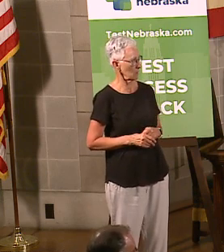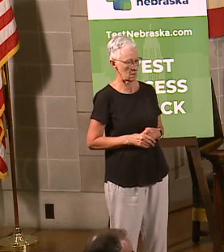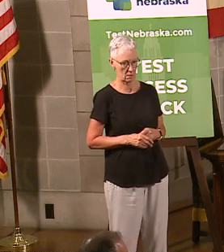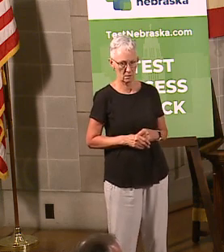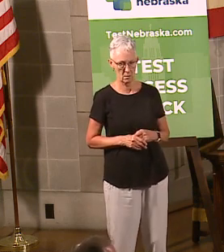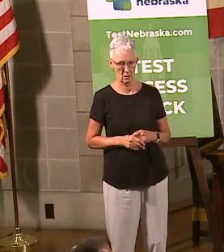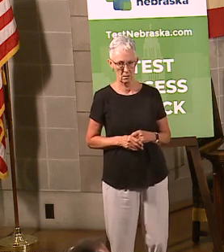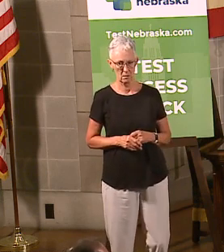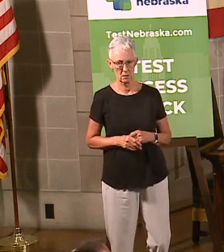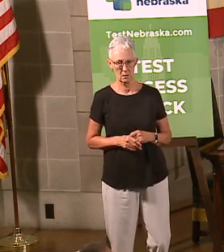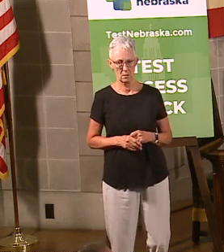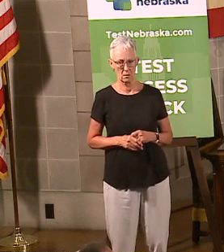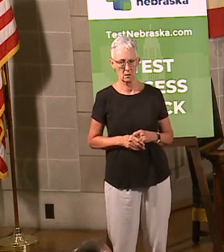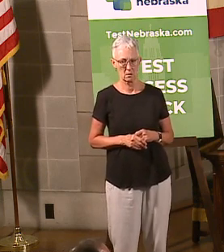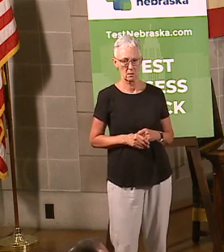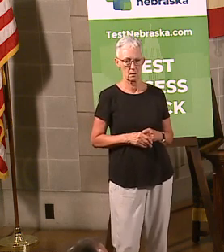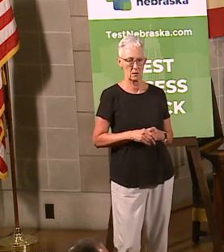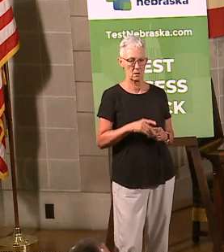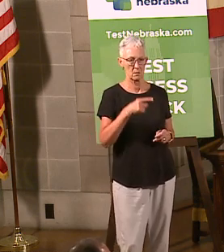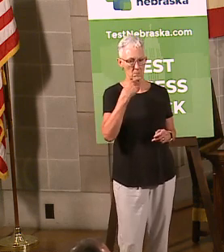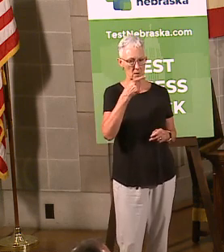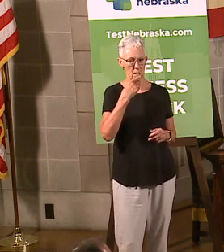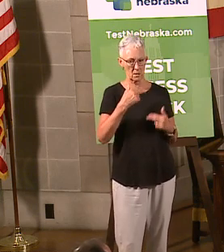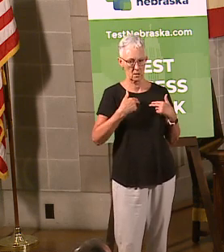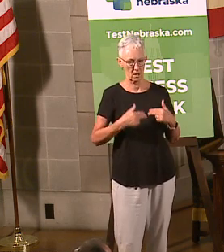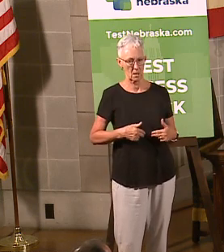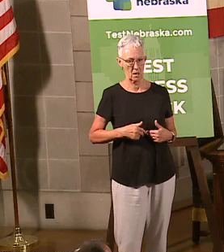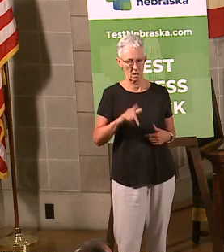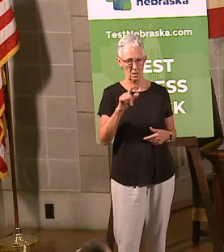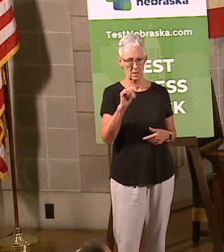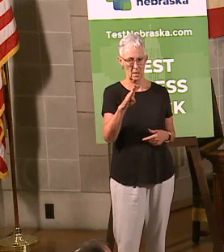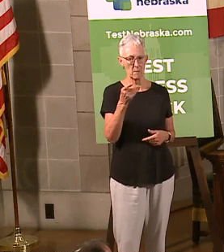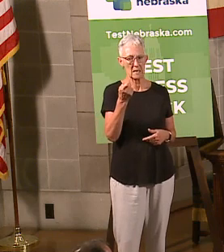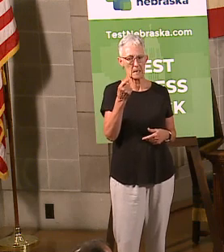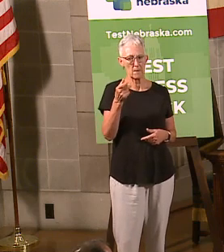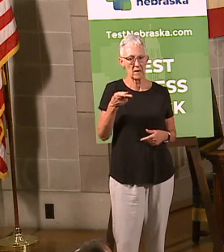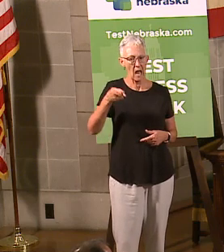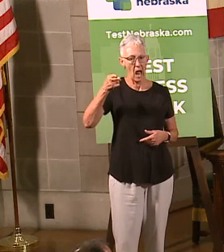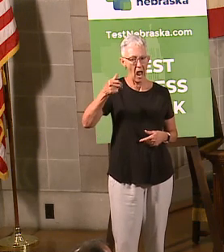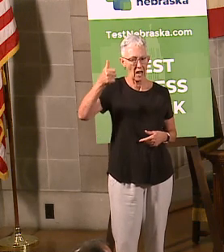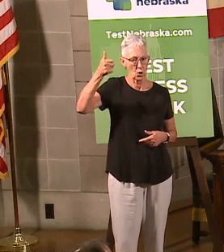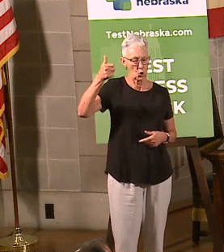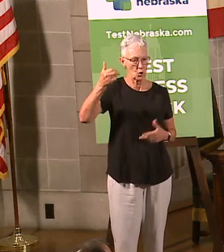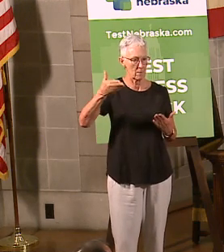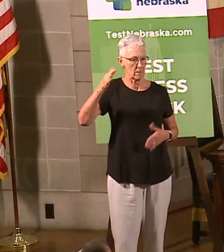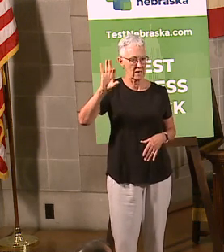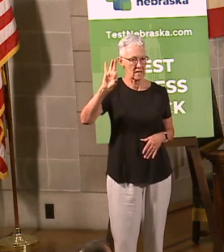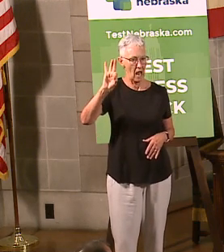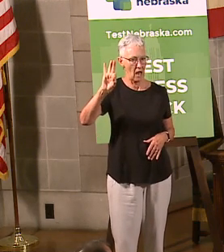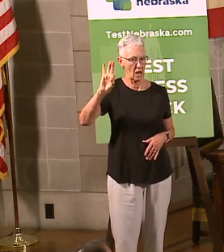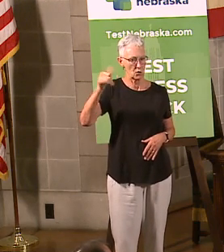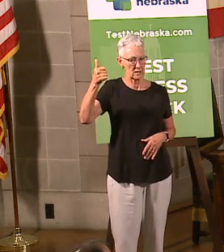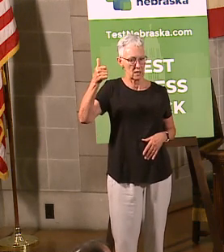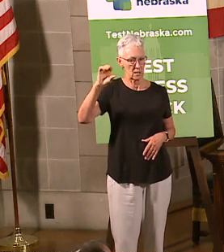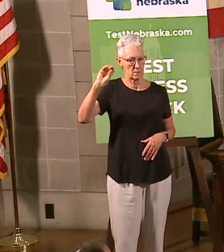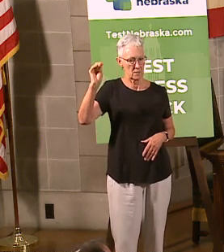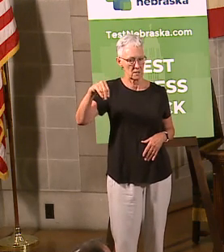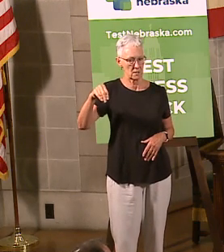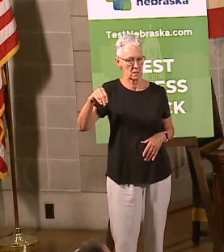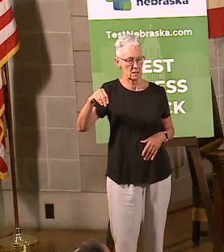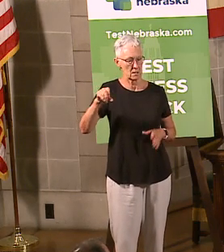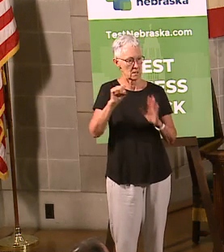are sick? How does that compare? Public health lab always has a little bit higher positivity rate, closer to maybe 9 to 10%. Okay.